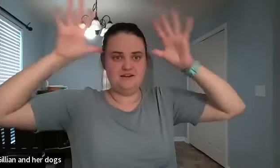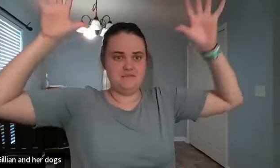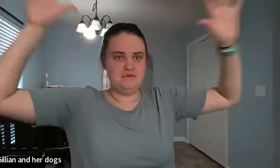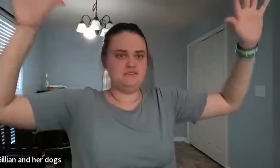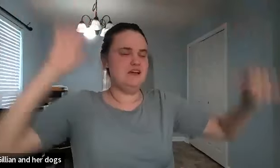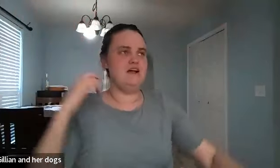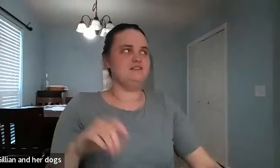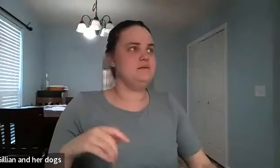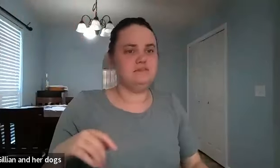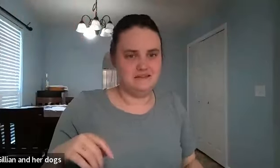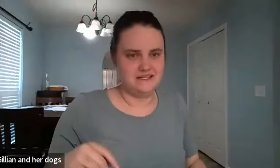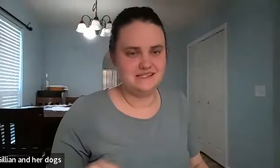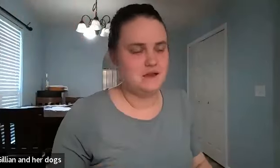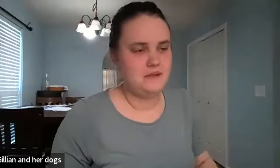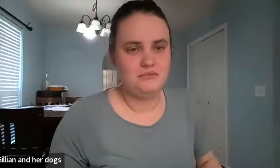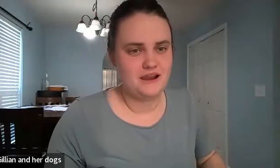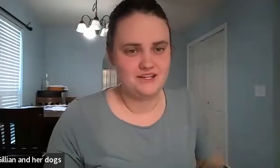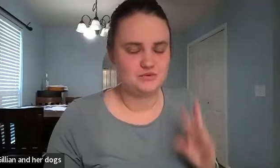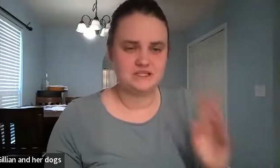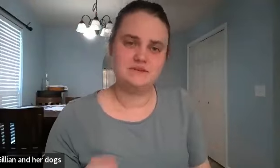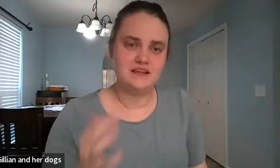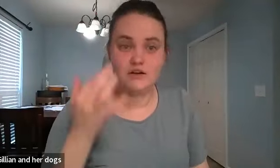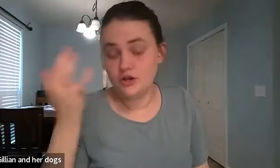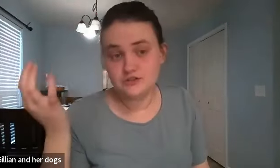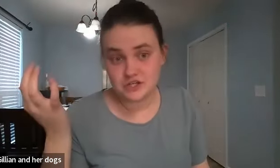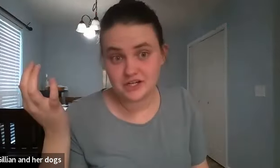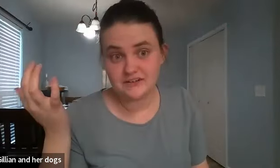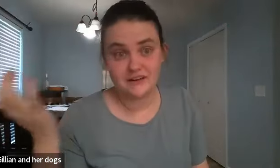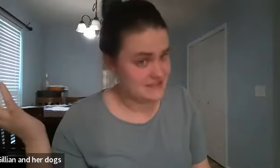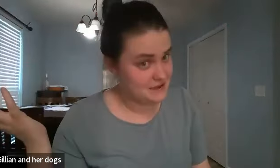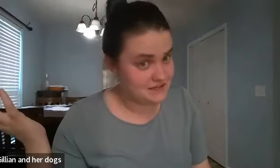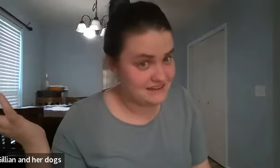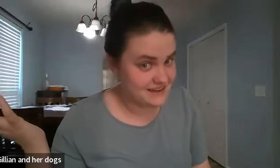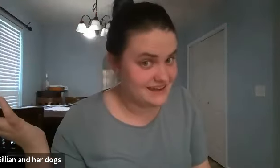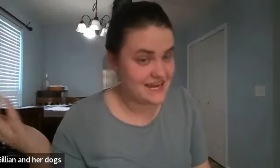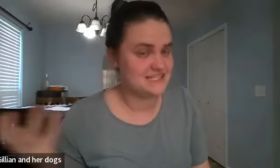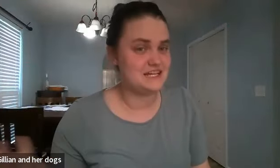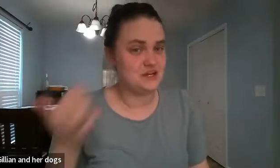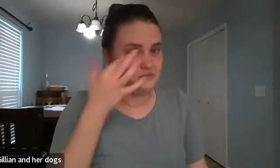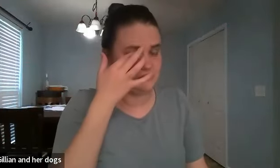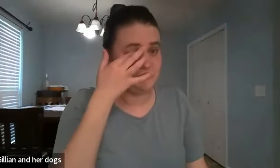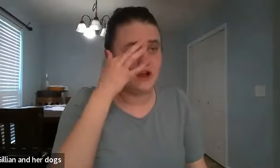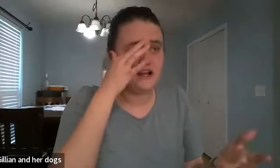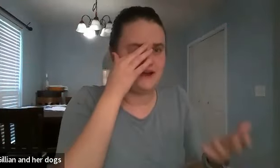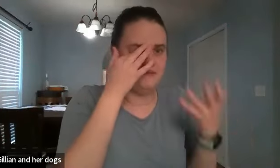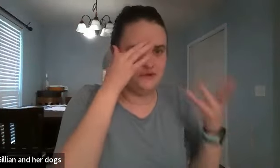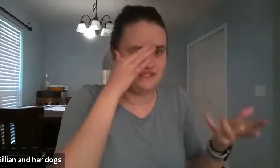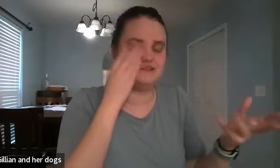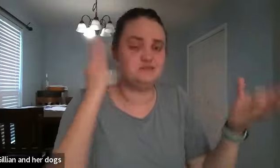and moose. That's what I believe it is. My brain just wants to be like, are you sure? Is that really it? And since we don't talk about moose as much as we talk